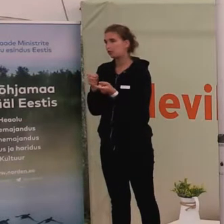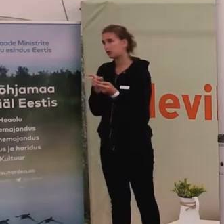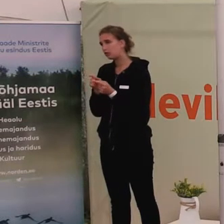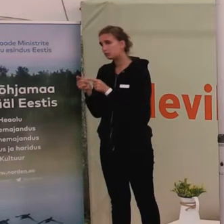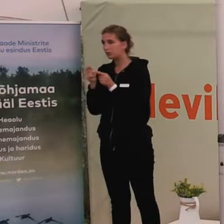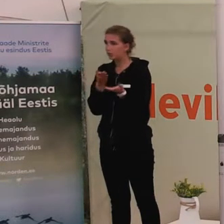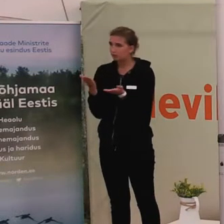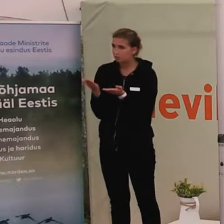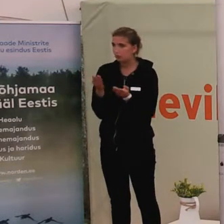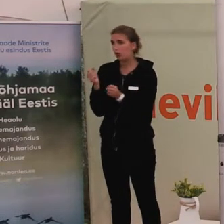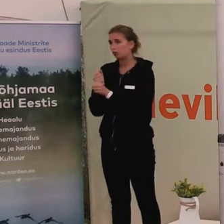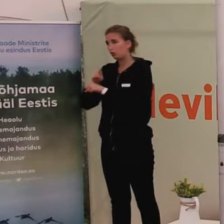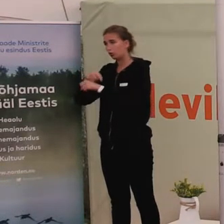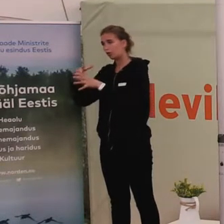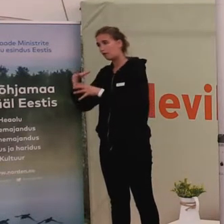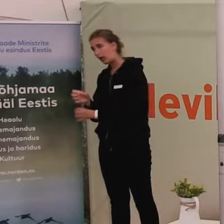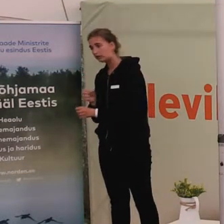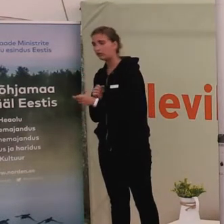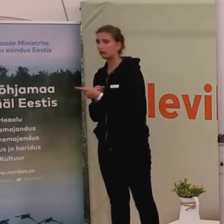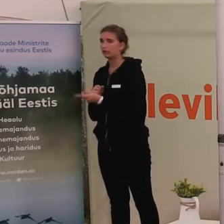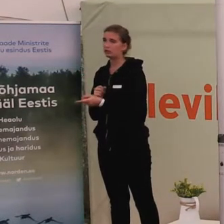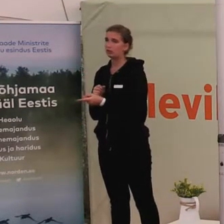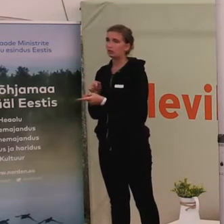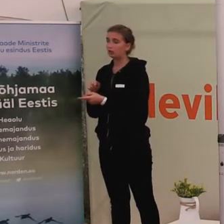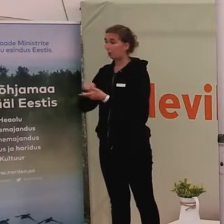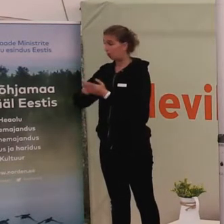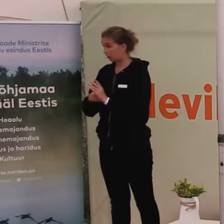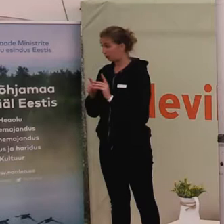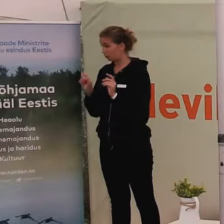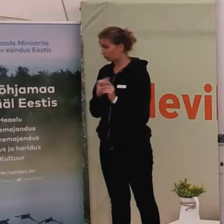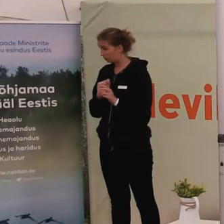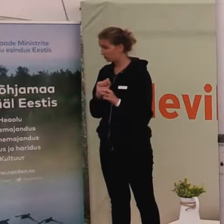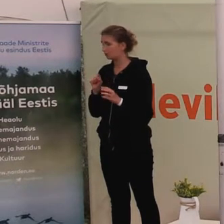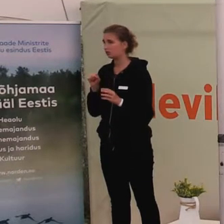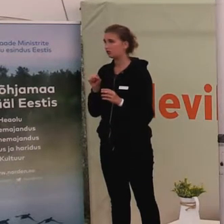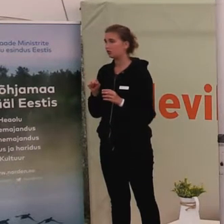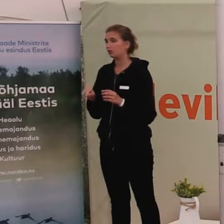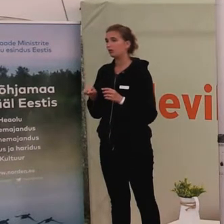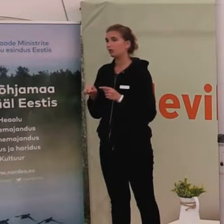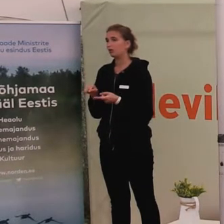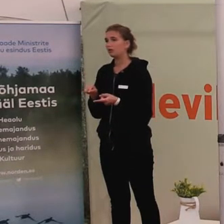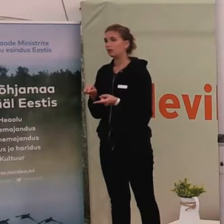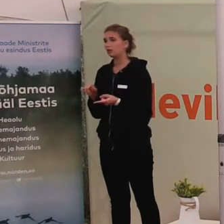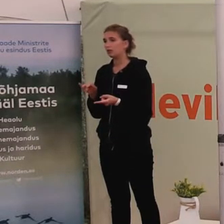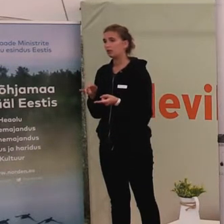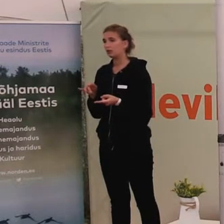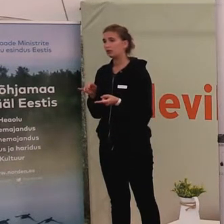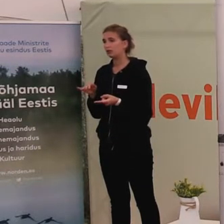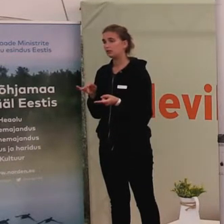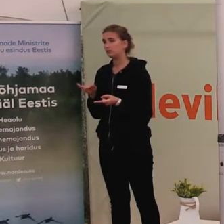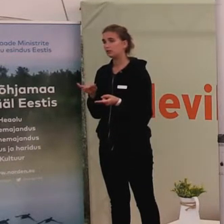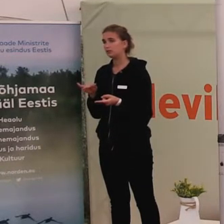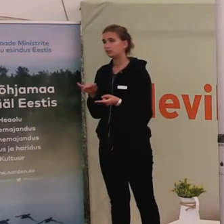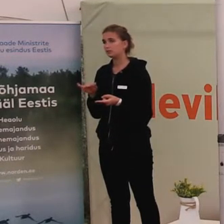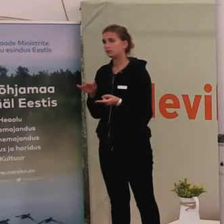working hours were reduced, the reasoning was that well-being enhanced more by extra leisure time than by